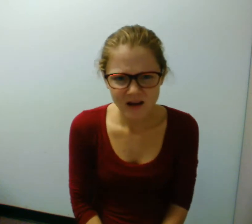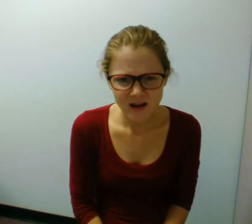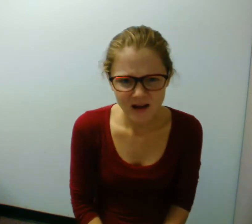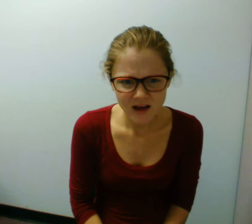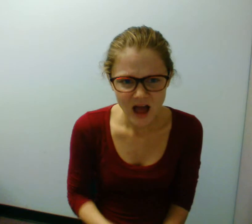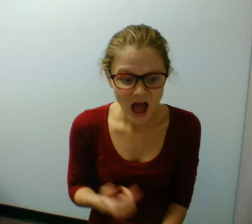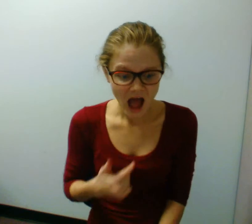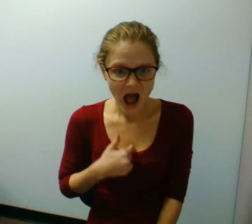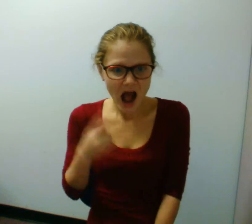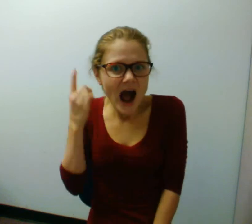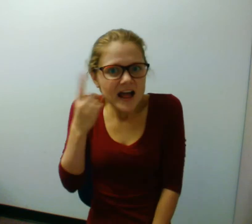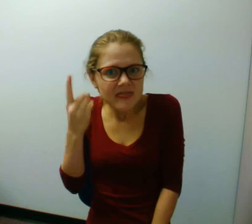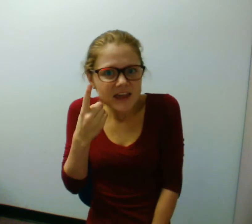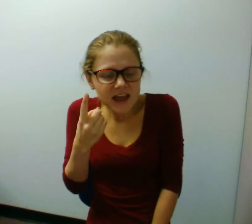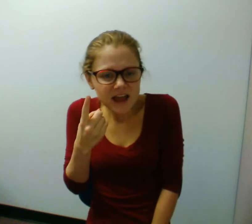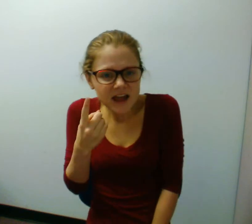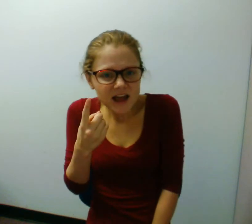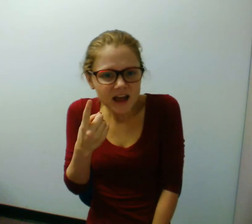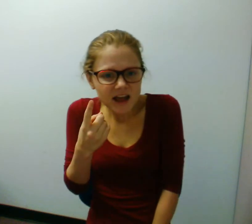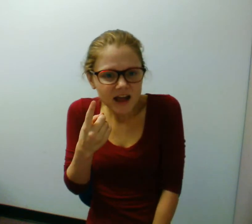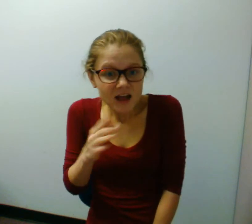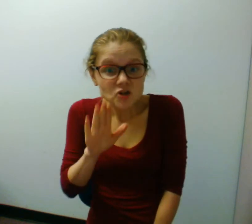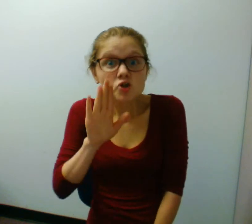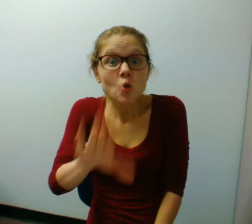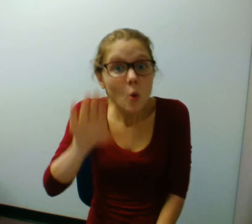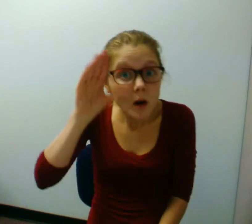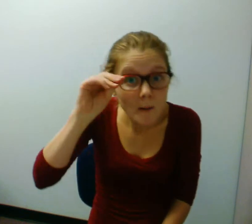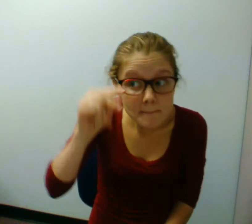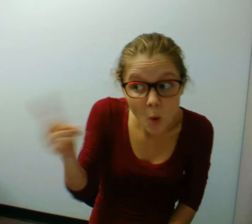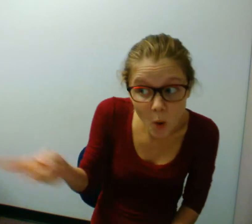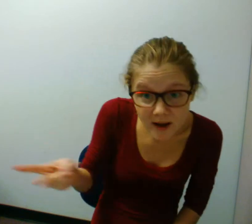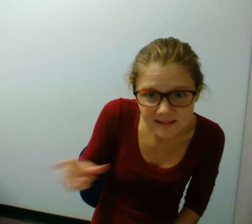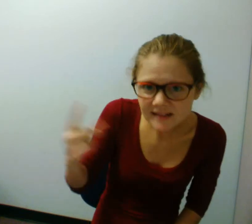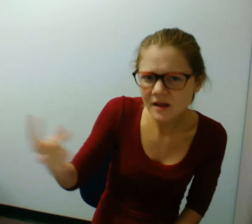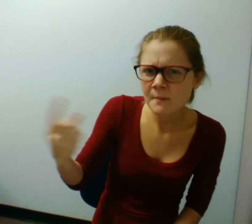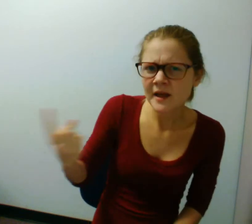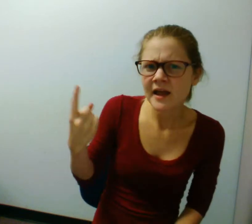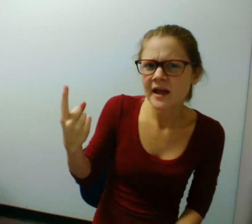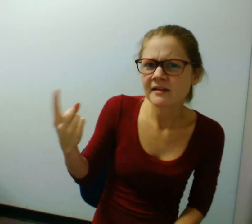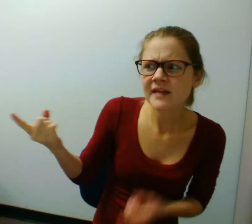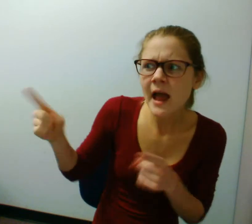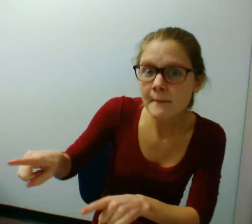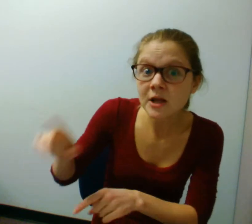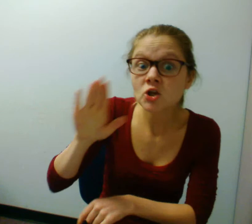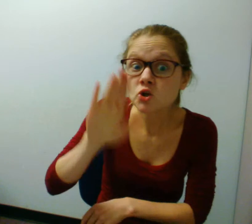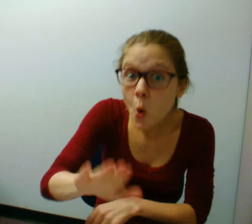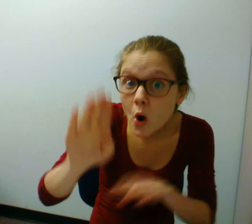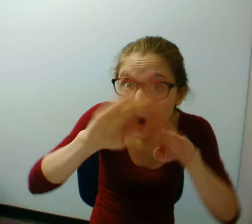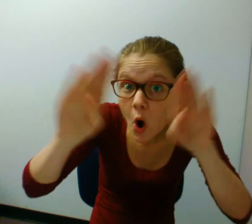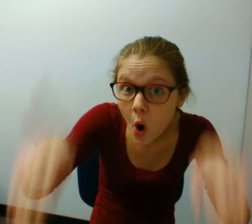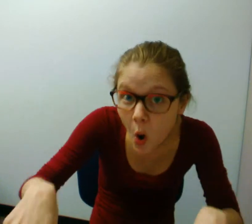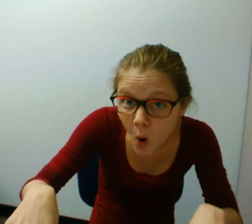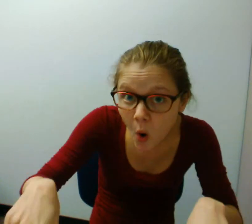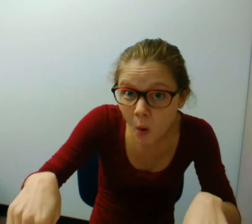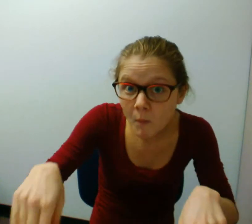I think it is your boys and something that is going on in your home that is a